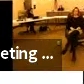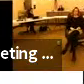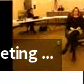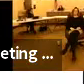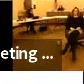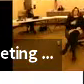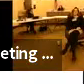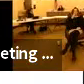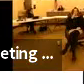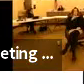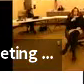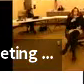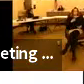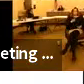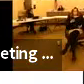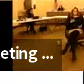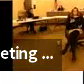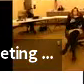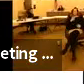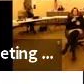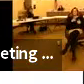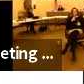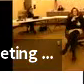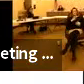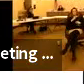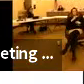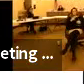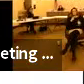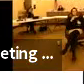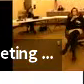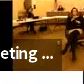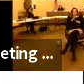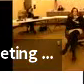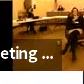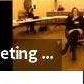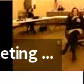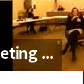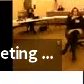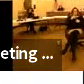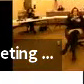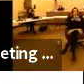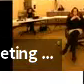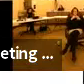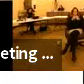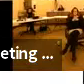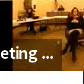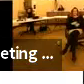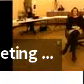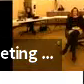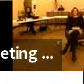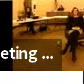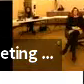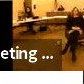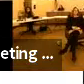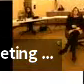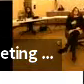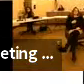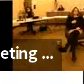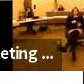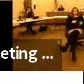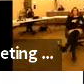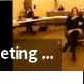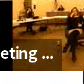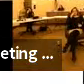of mitigating impact under the umbrella of seeker. And then just to reiterate, you know, have a clean bill of health, if you